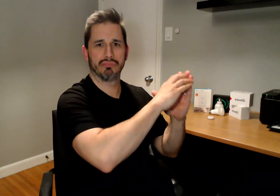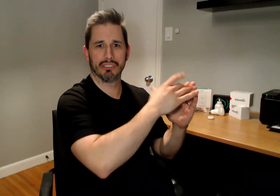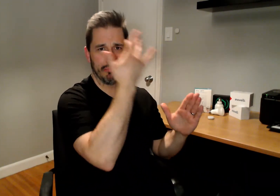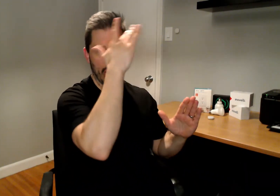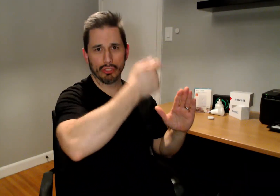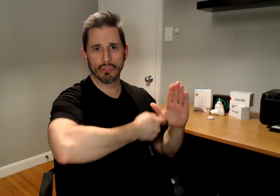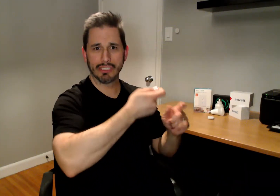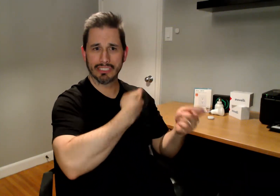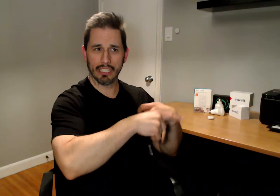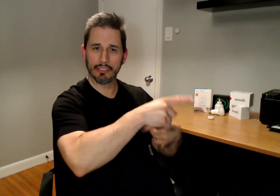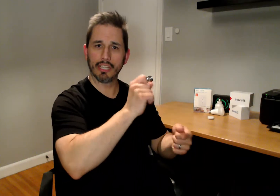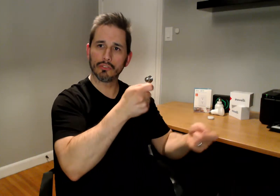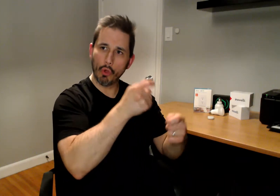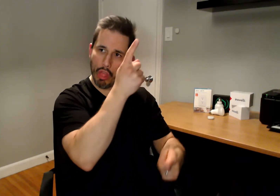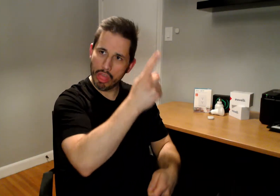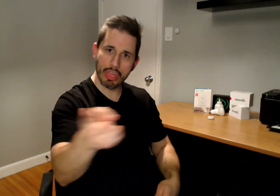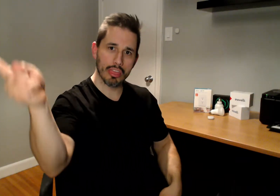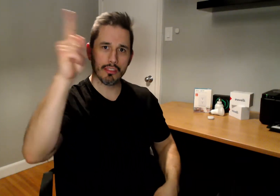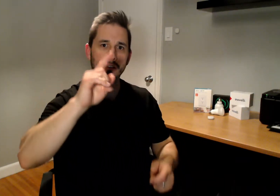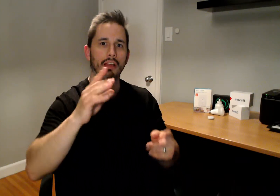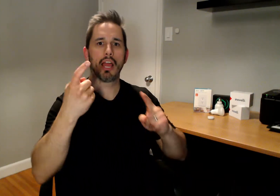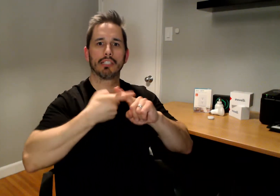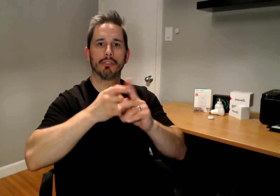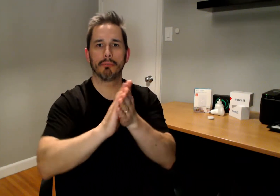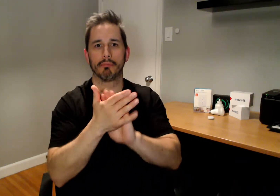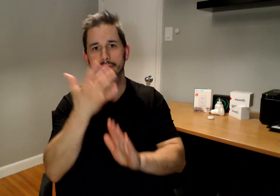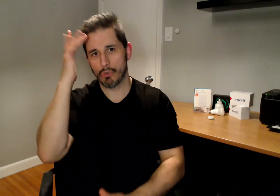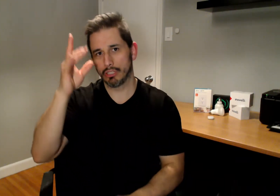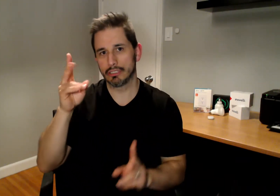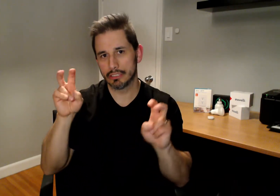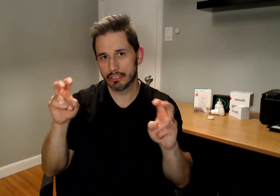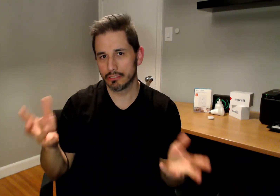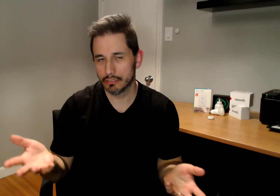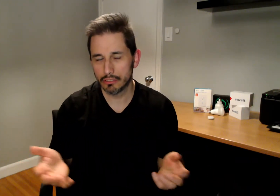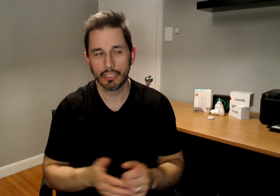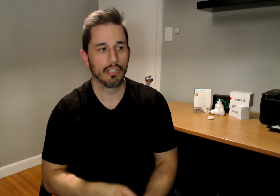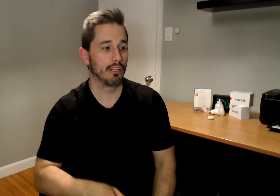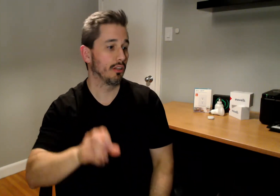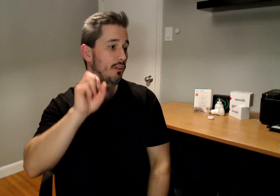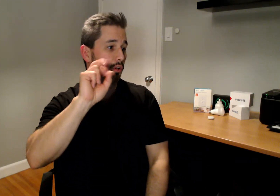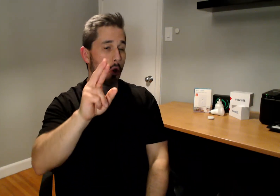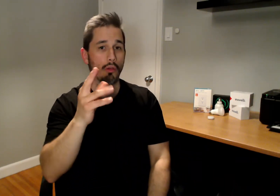get one smart switch instead, giving them all automation functionality?